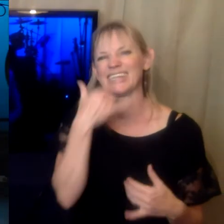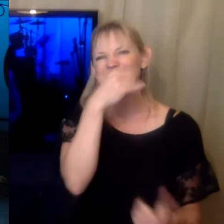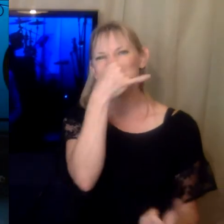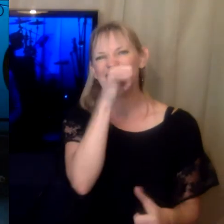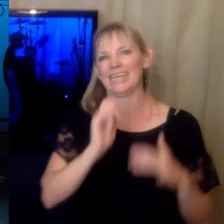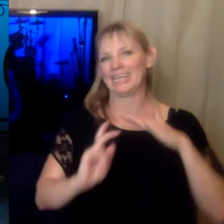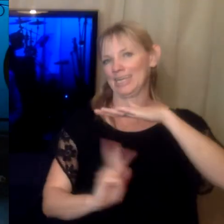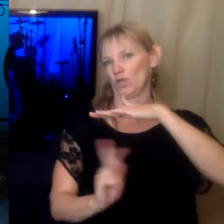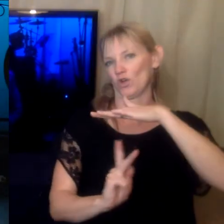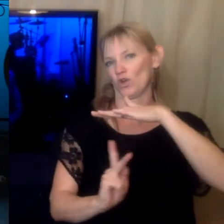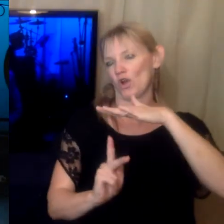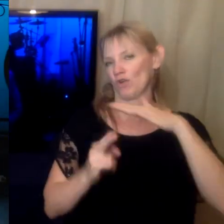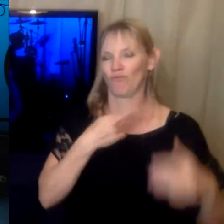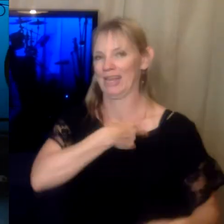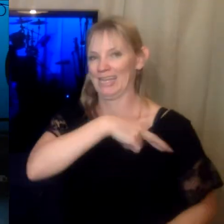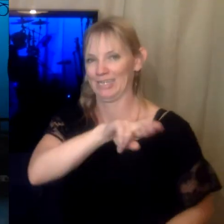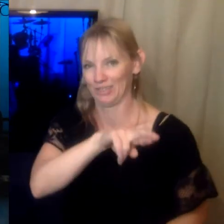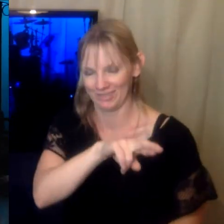religion